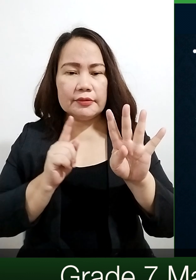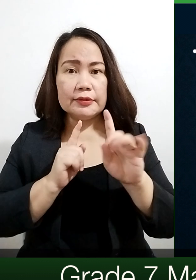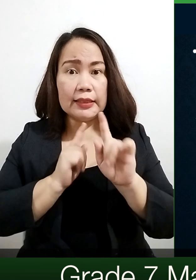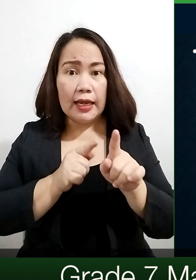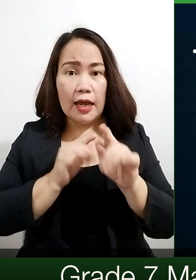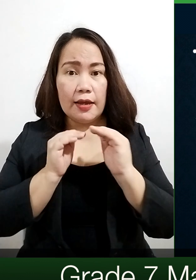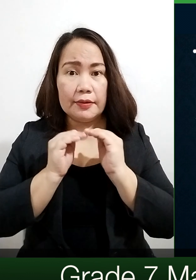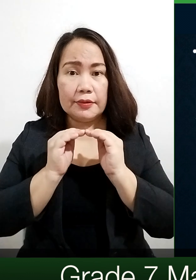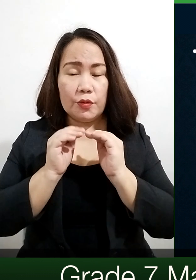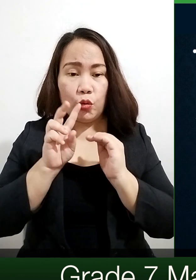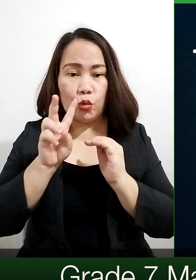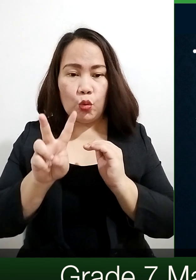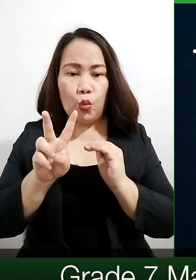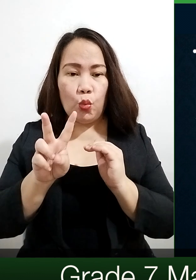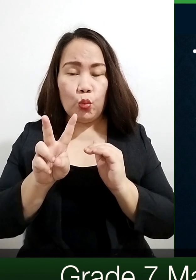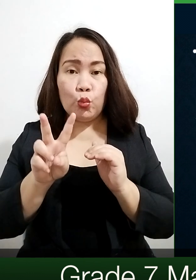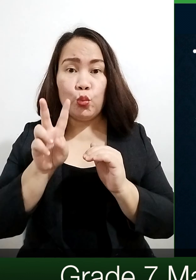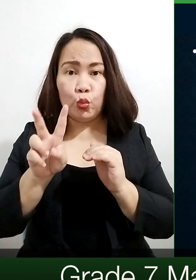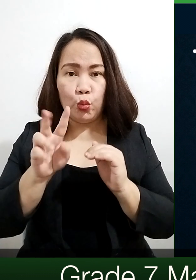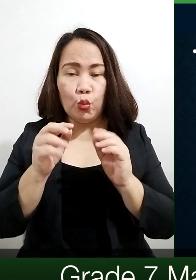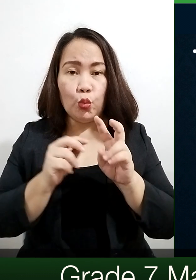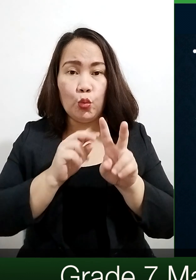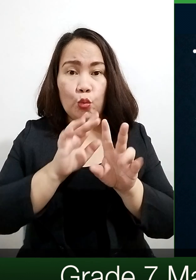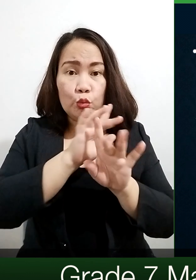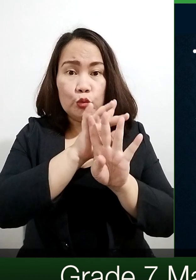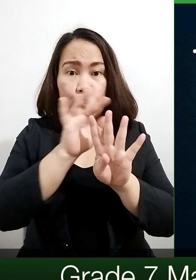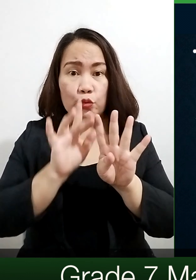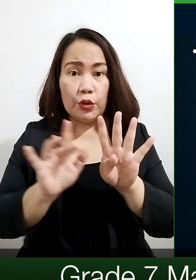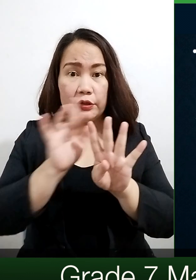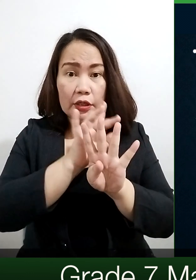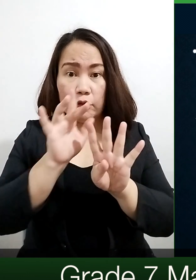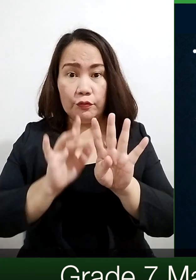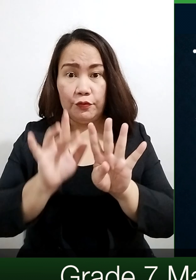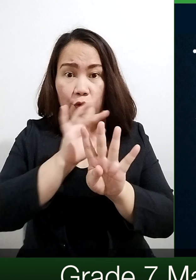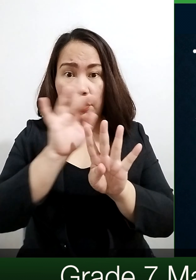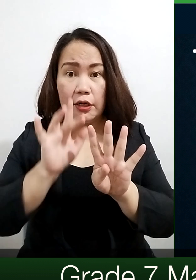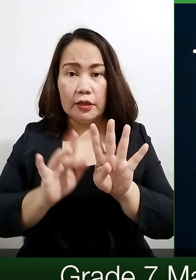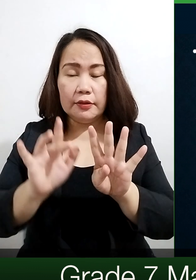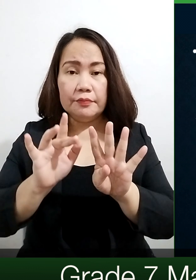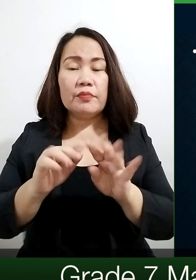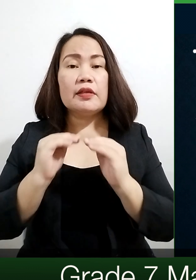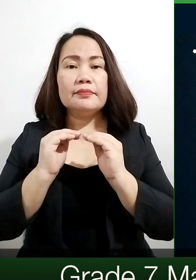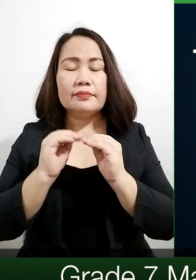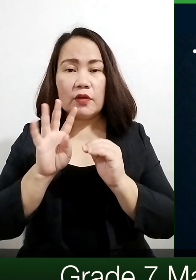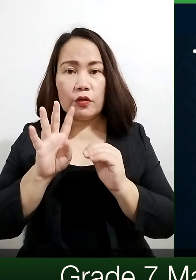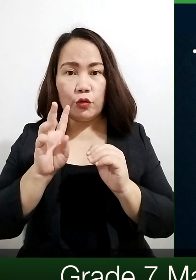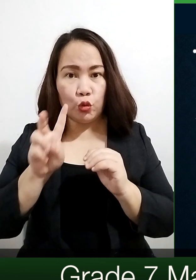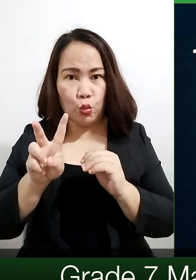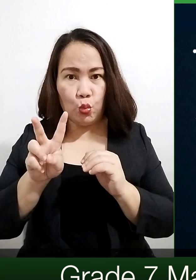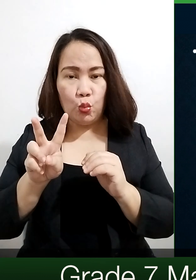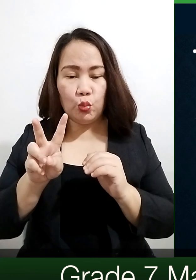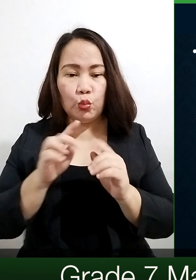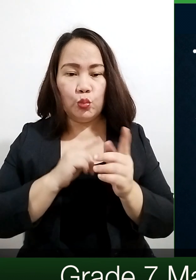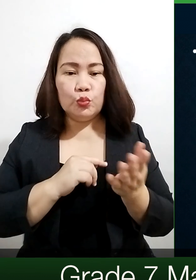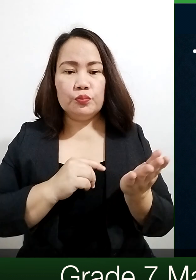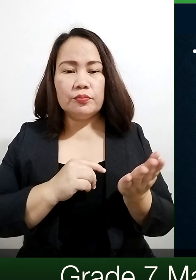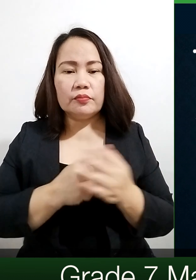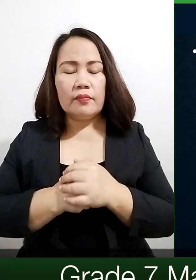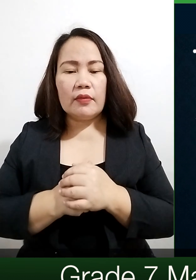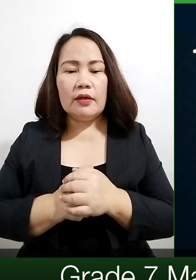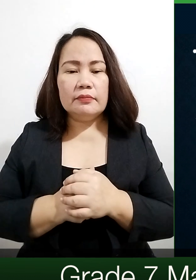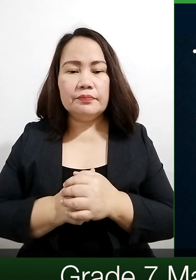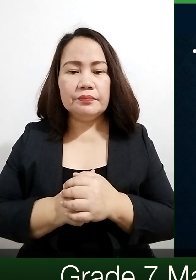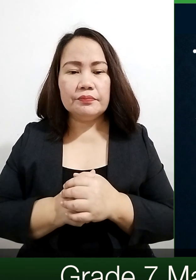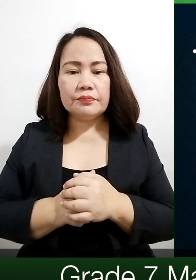is rational, and square root of 4 is equal to, what is the square root of 4? That is 2. So, therefore, dyan ang graph